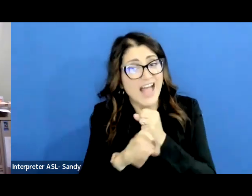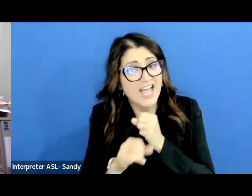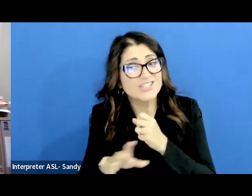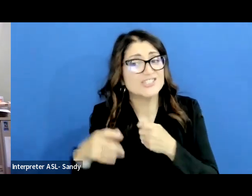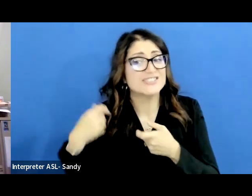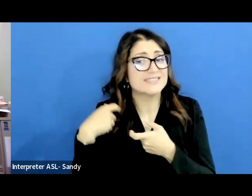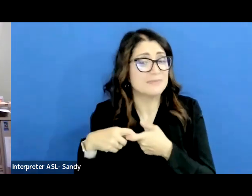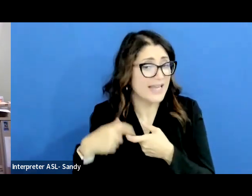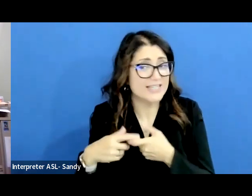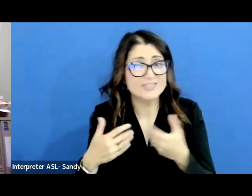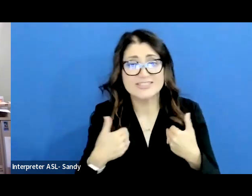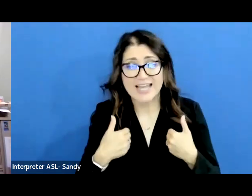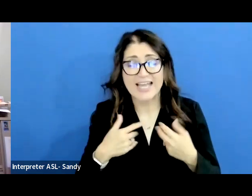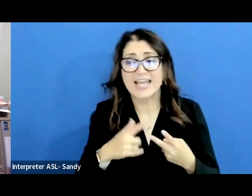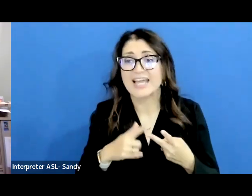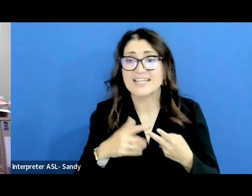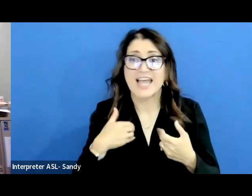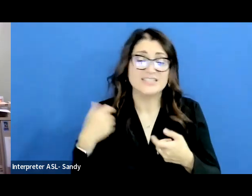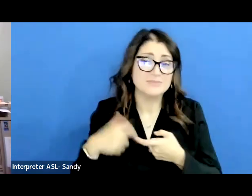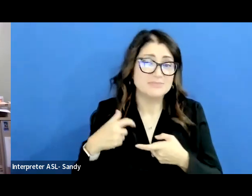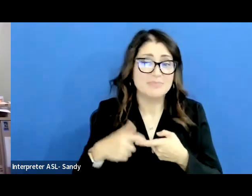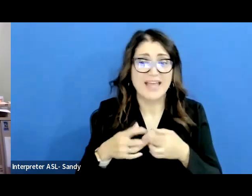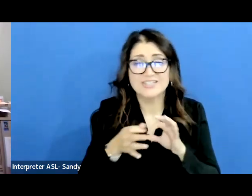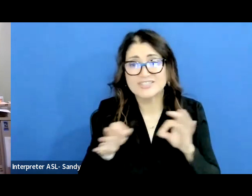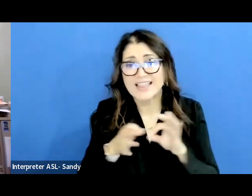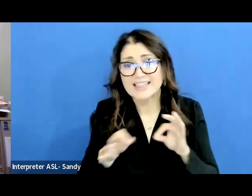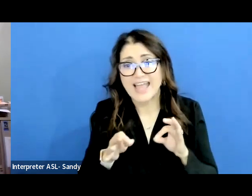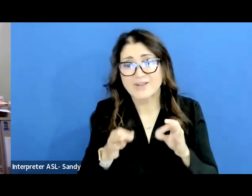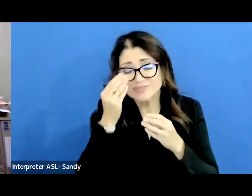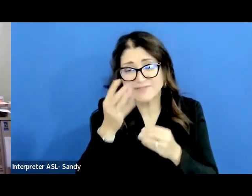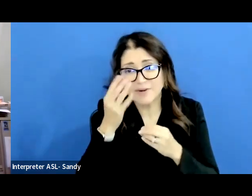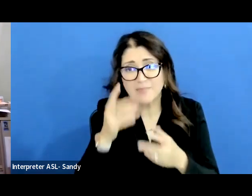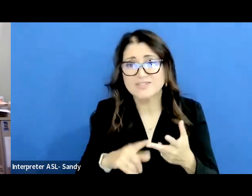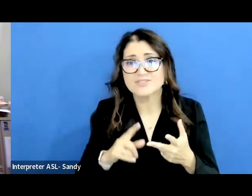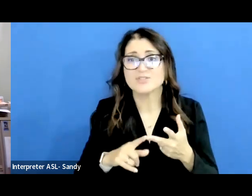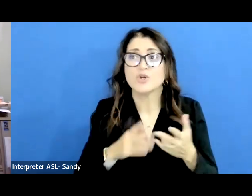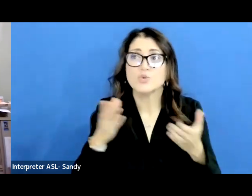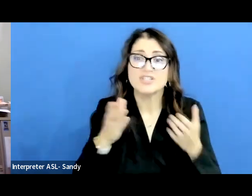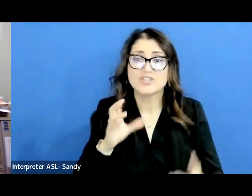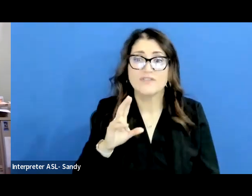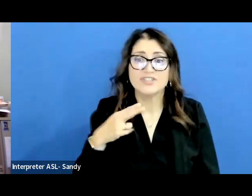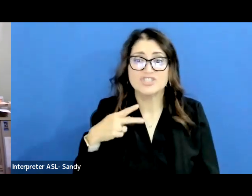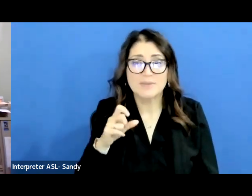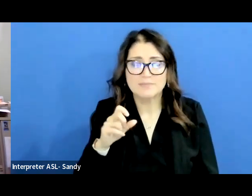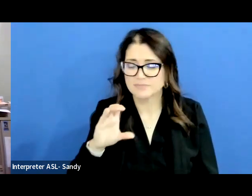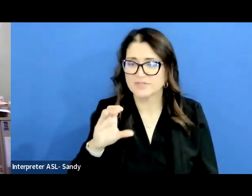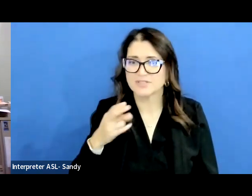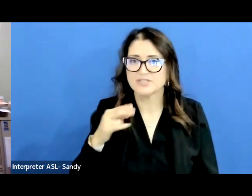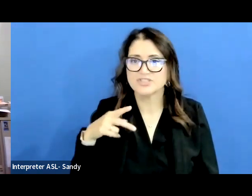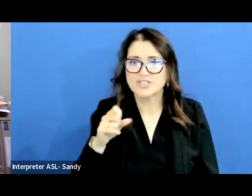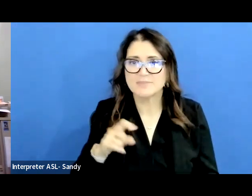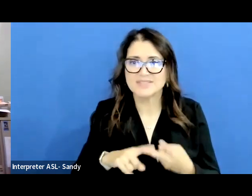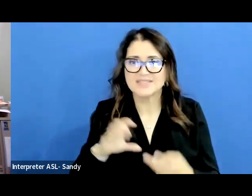Spanish. We had some Spanish language material. We served some chips and we served some chichi